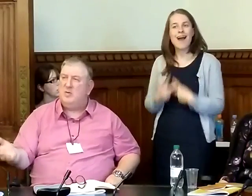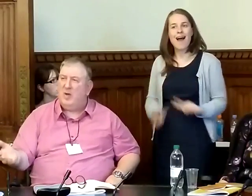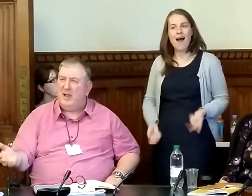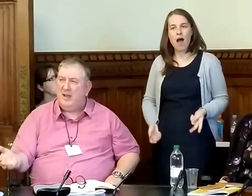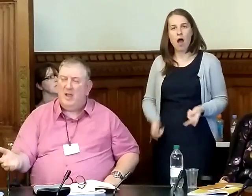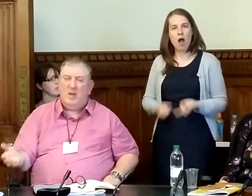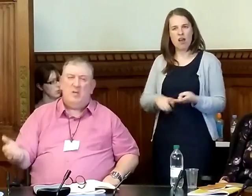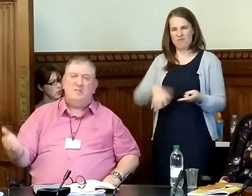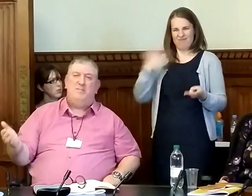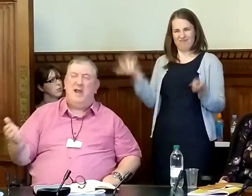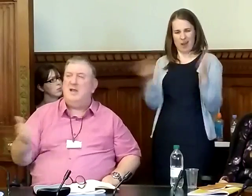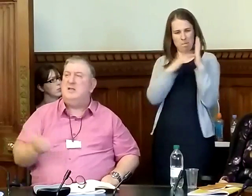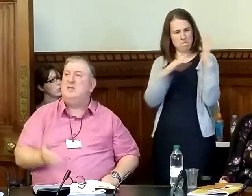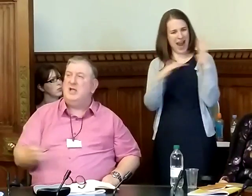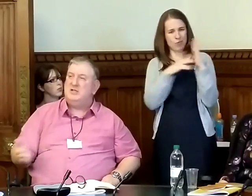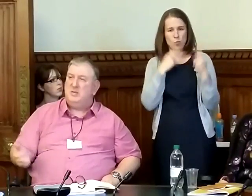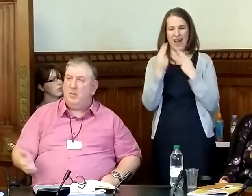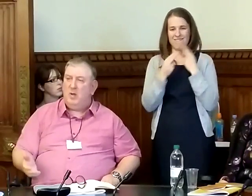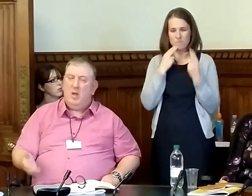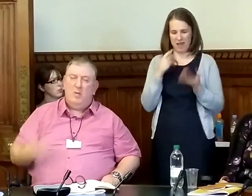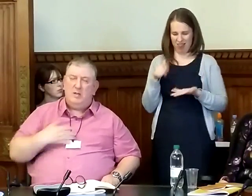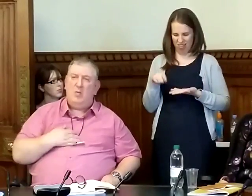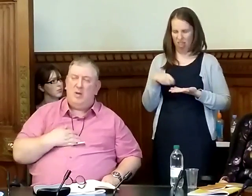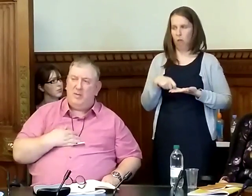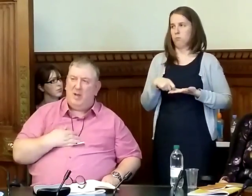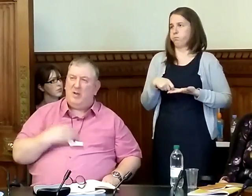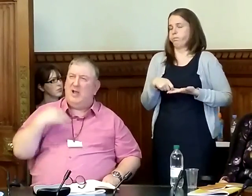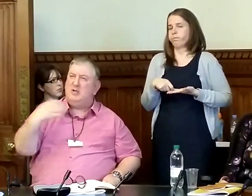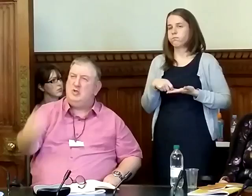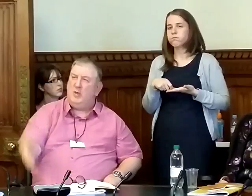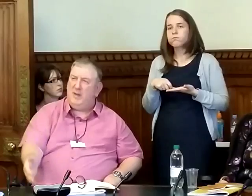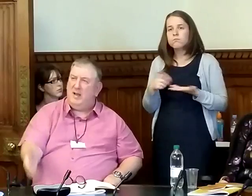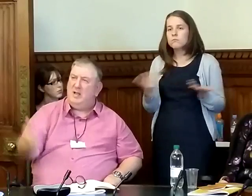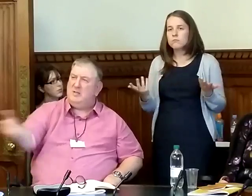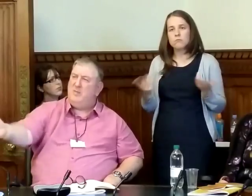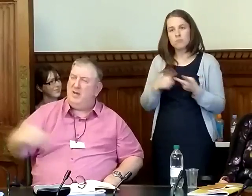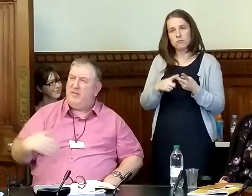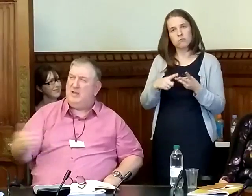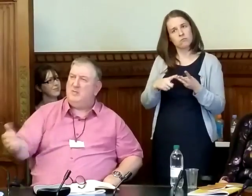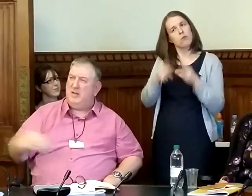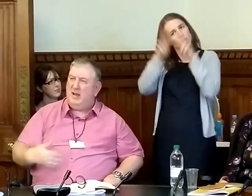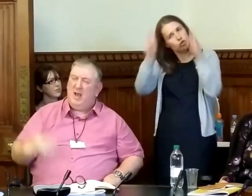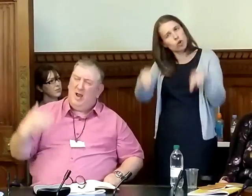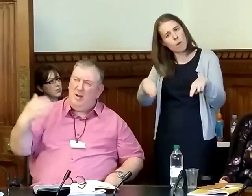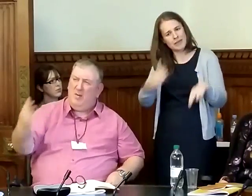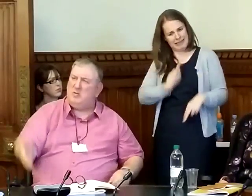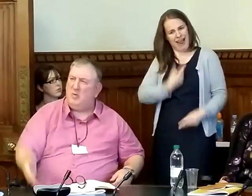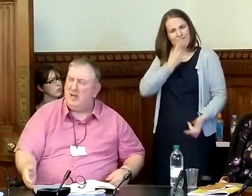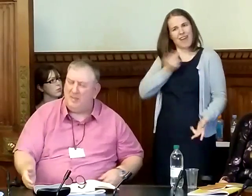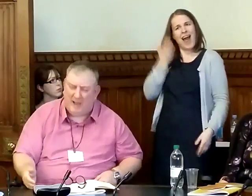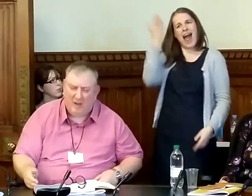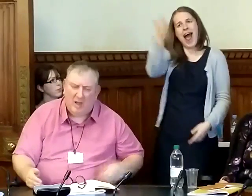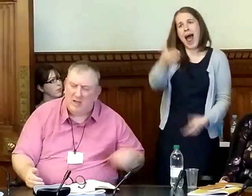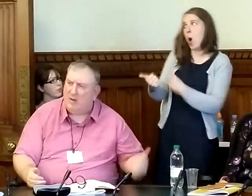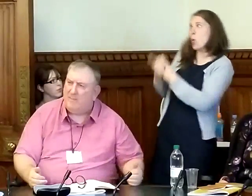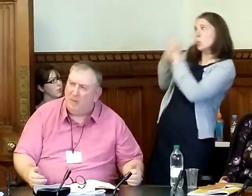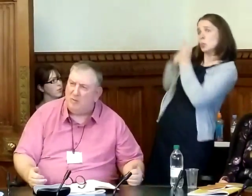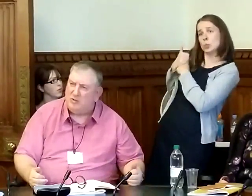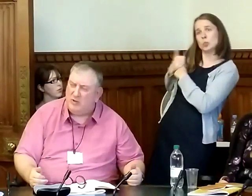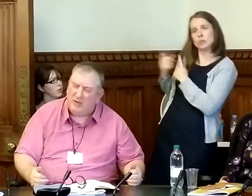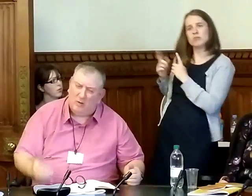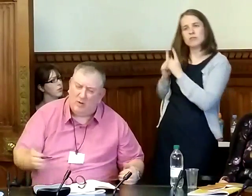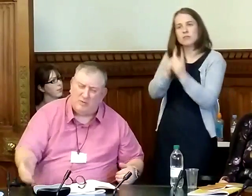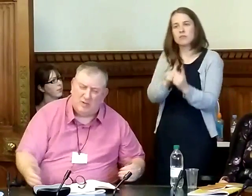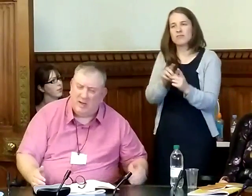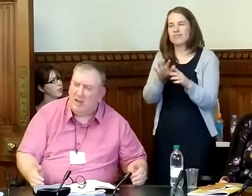factory miles away. It's barely digestible. We do want to be able to go out shopping to buy the things we need. And I'm not talking about going